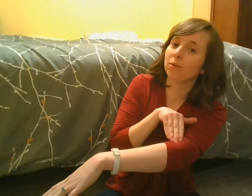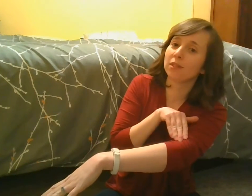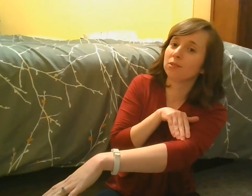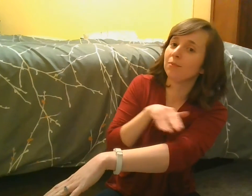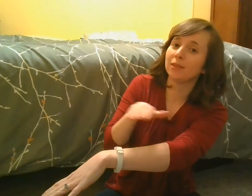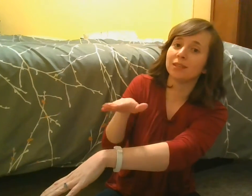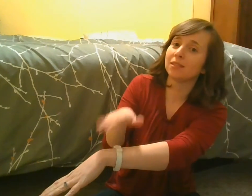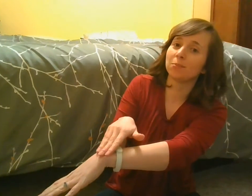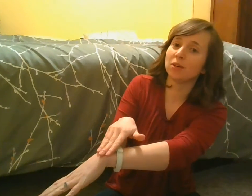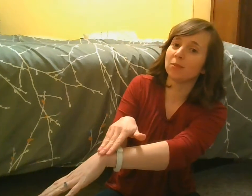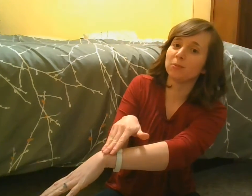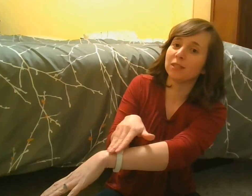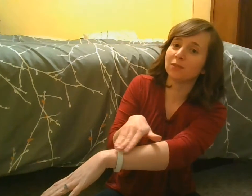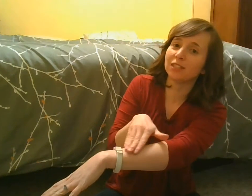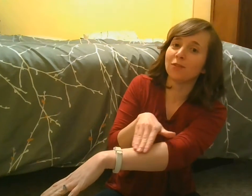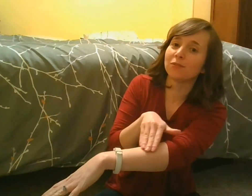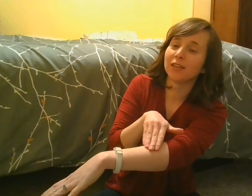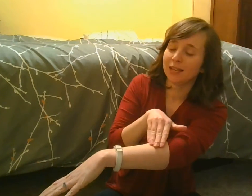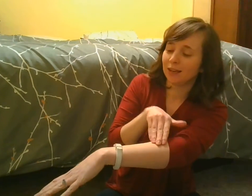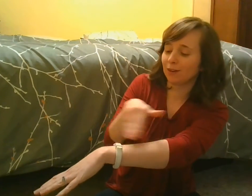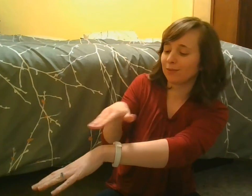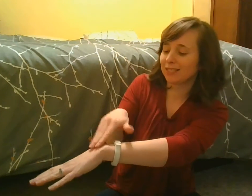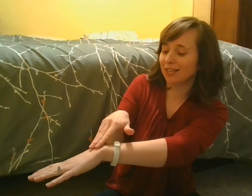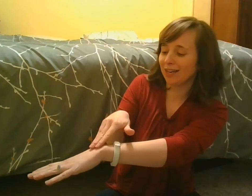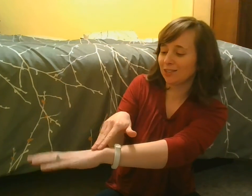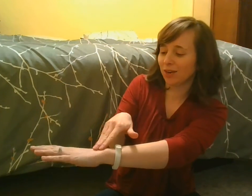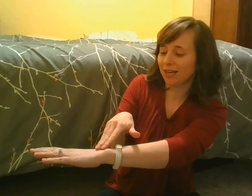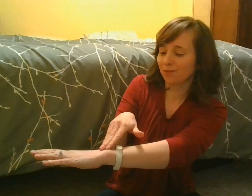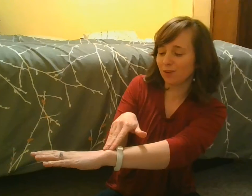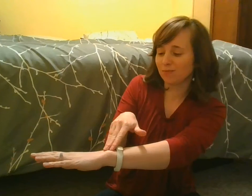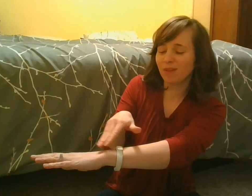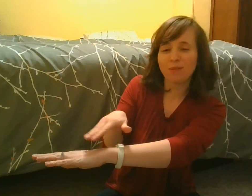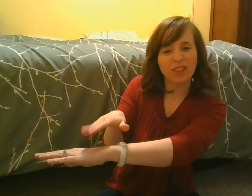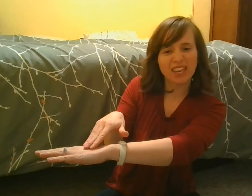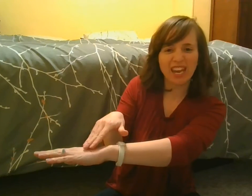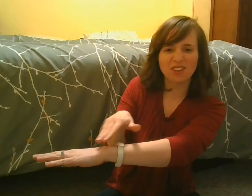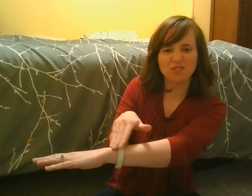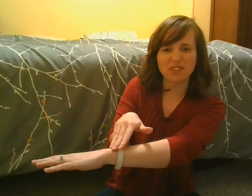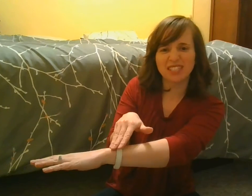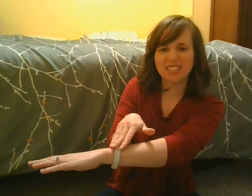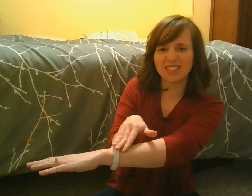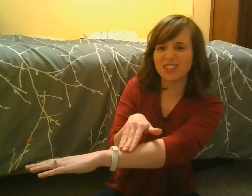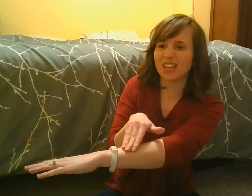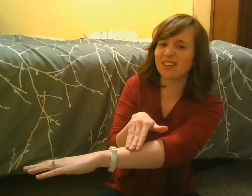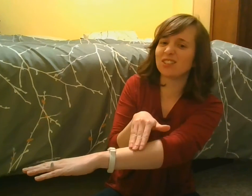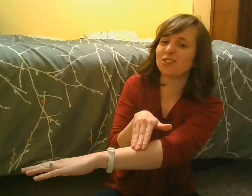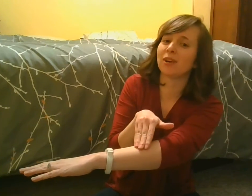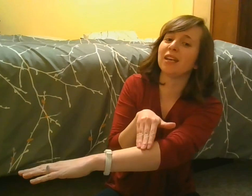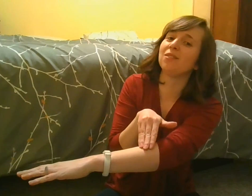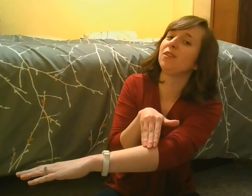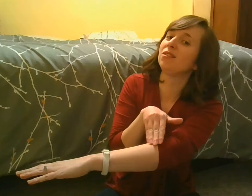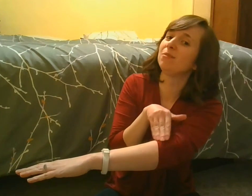this one because it pretty much speaks for itself. Just kind of dragging it from maybe about like hand or wrist, and just kind of just dragging the fingertips